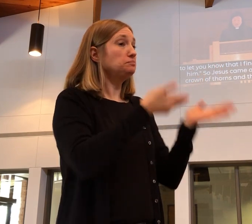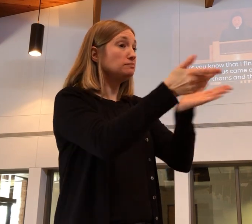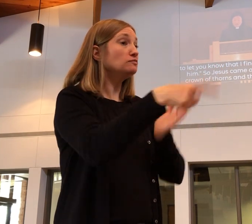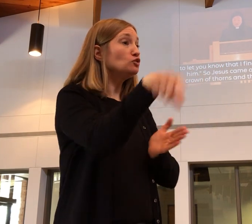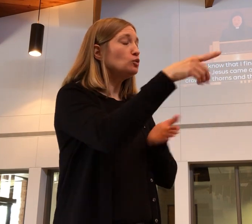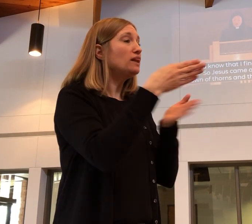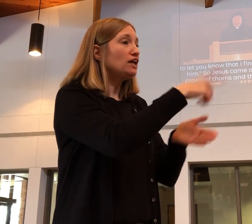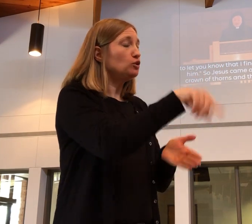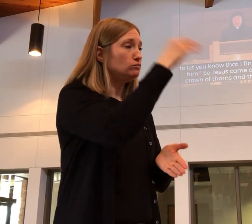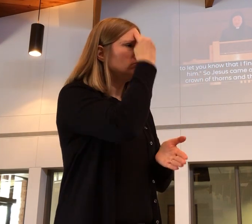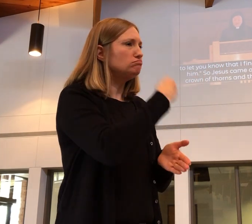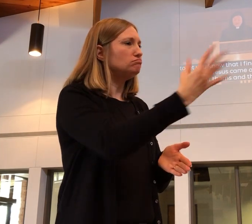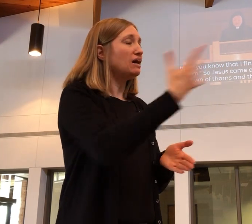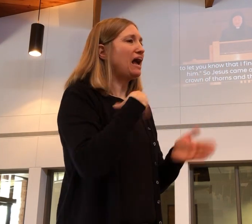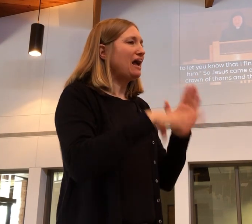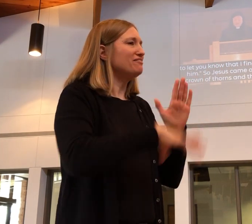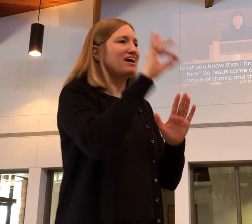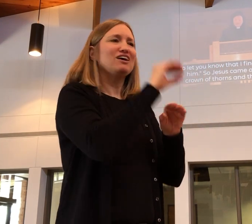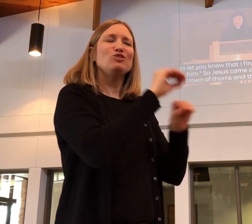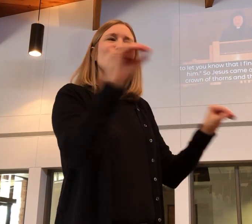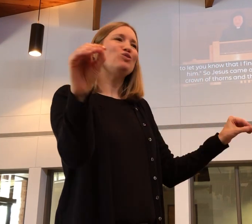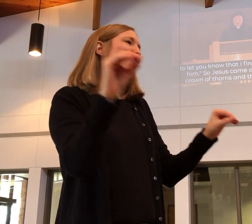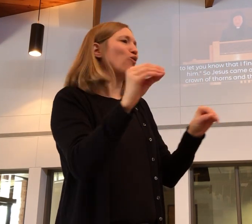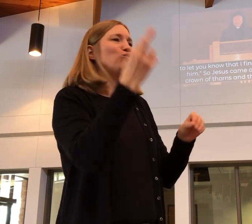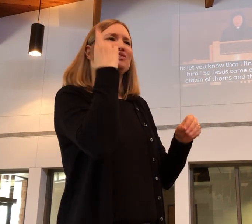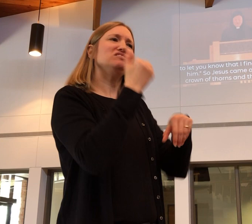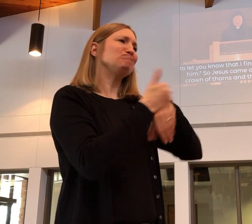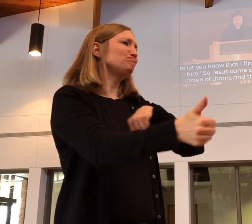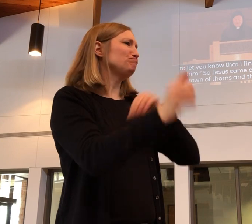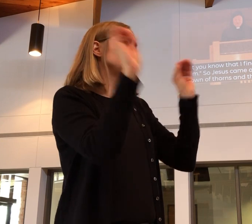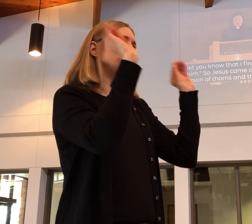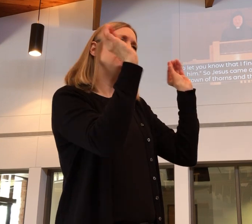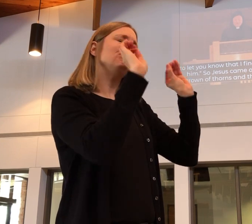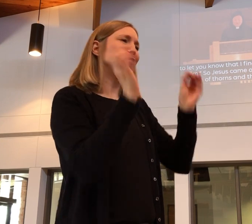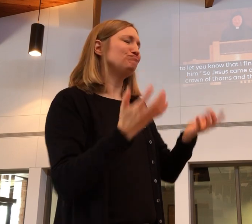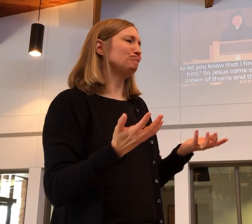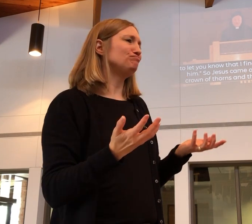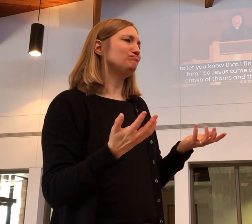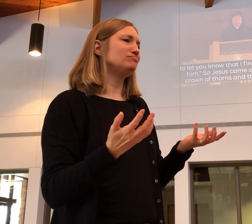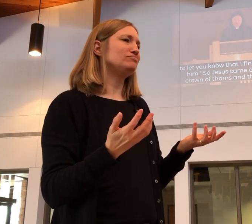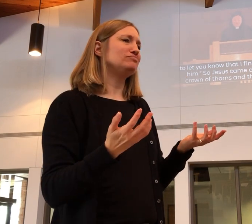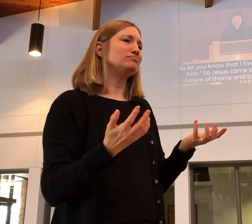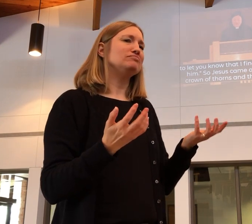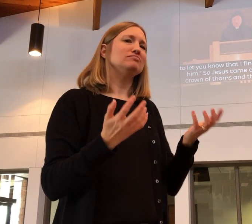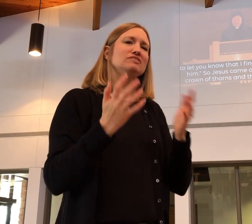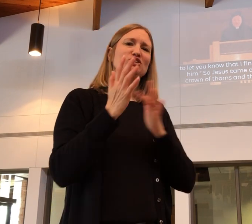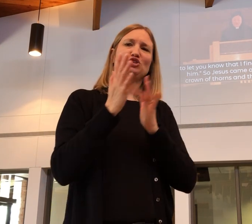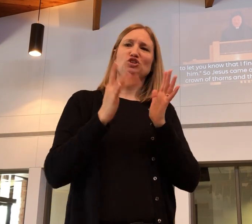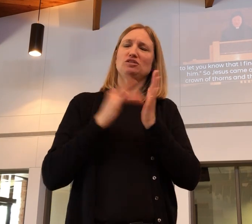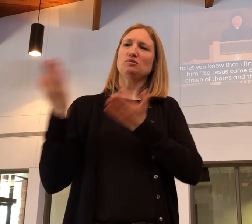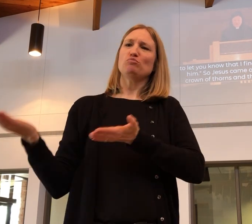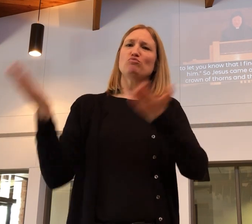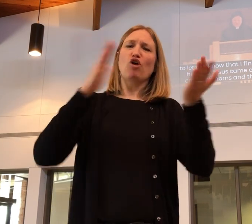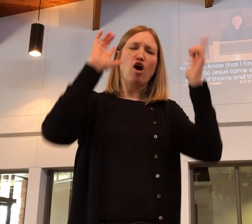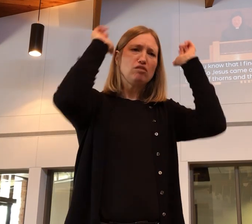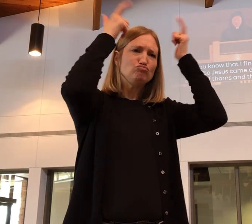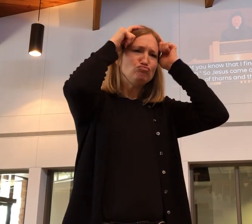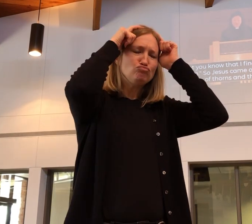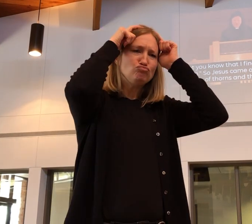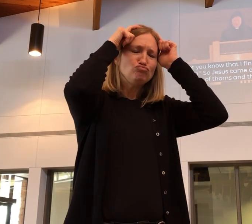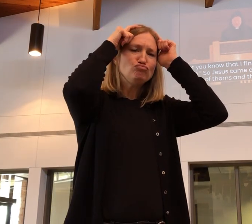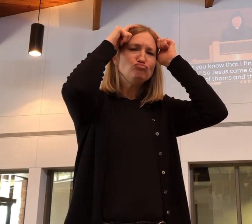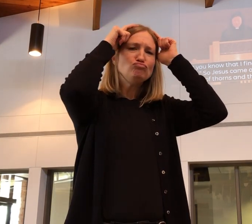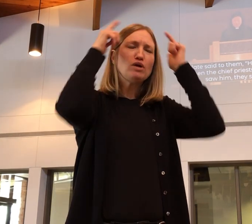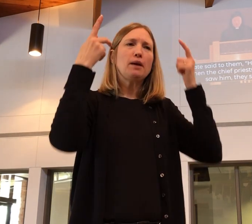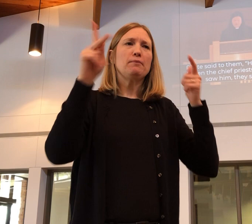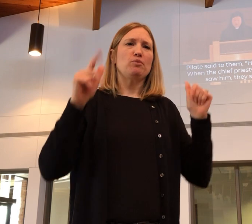to let you know that I find no case against him. So Jesus came out wearing a crown of thorns